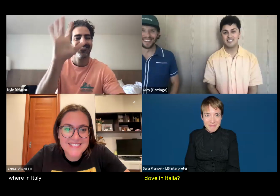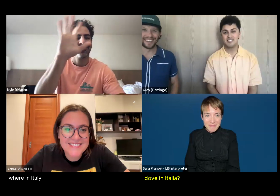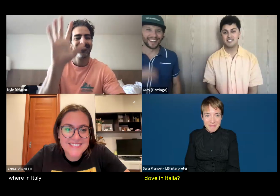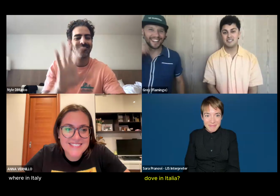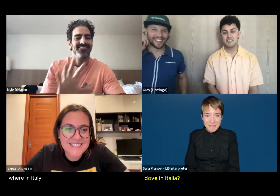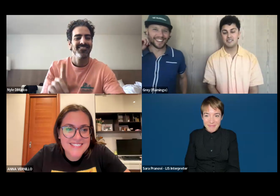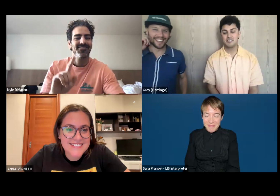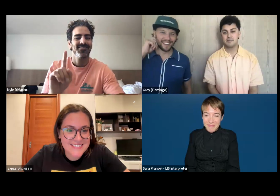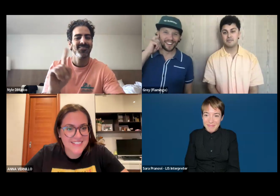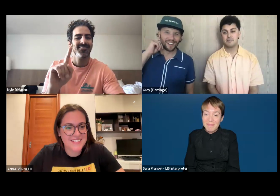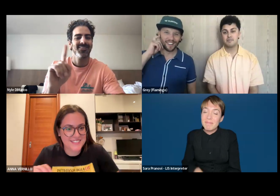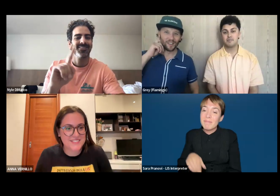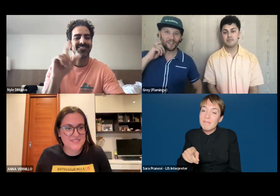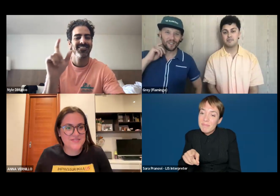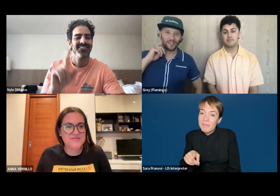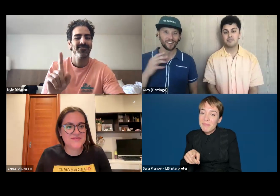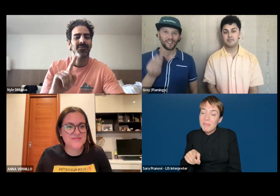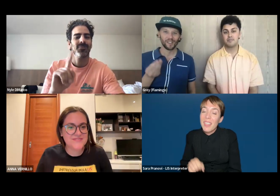Where in Italy?